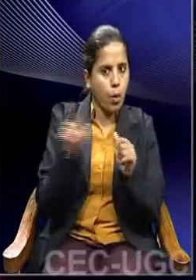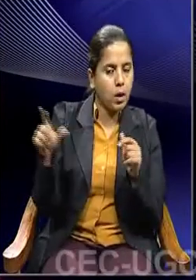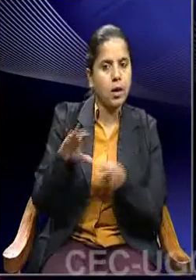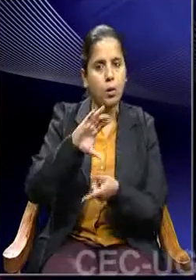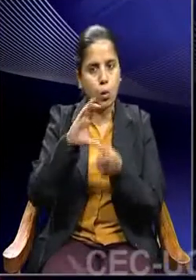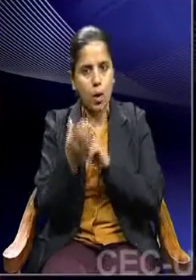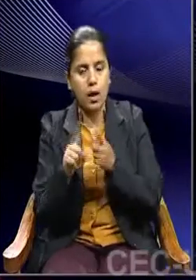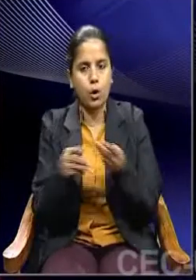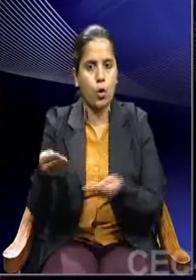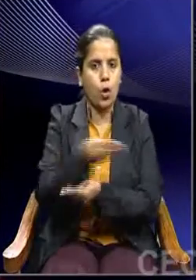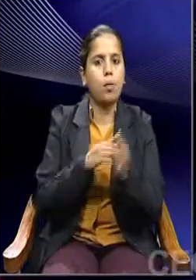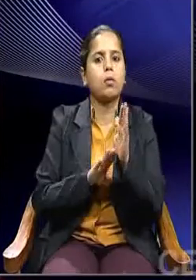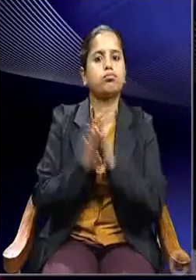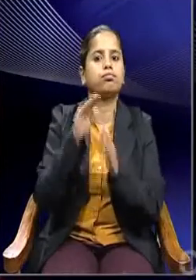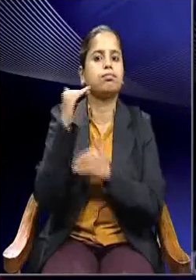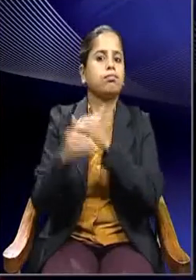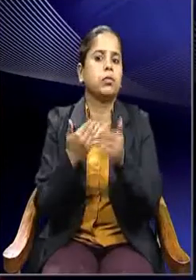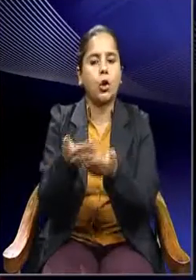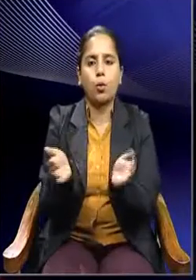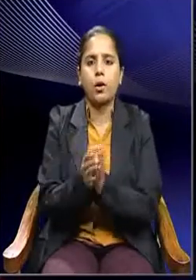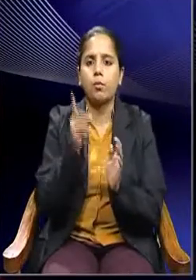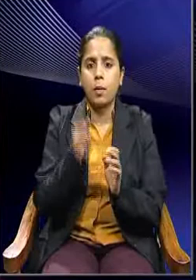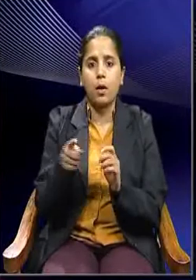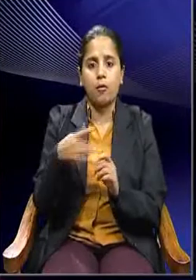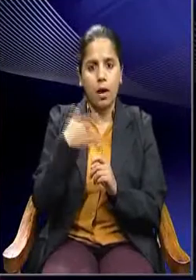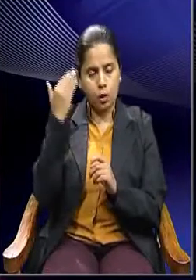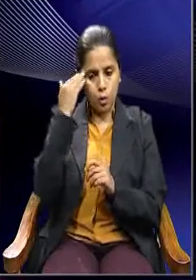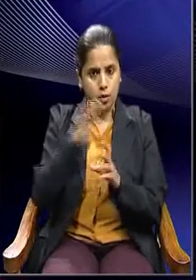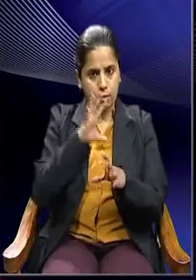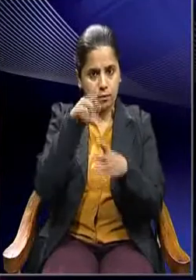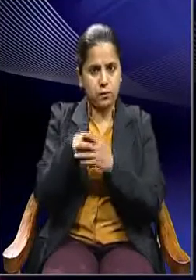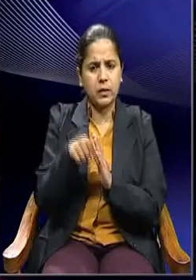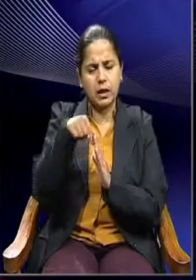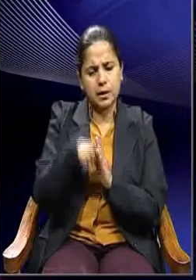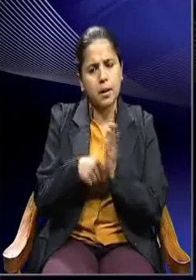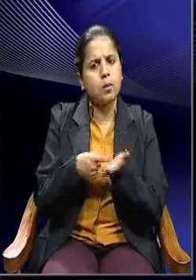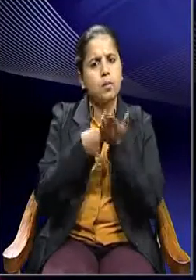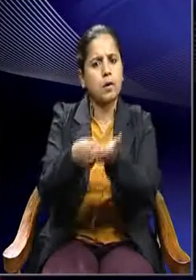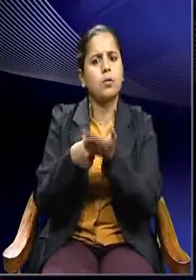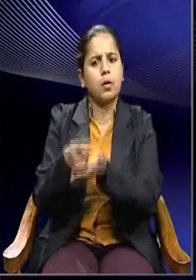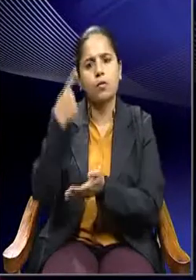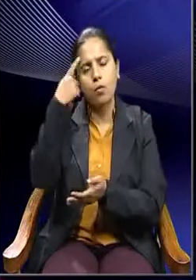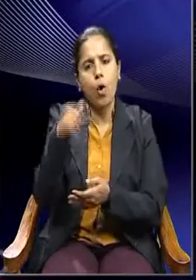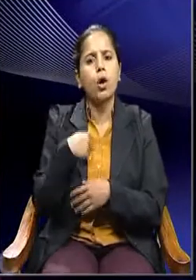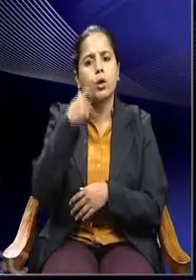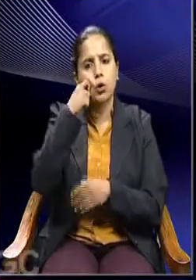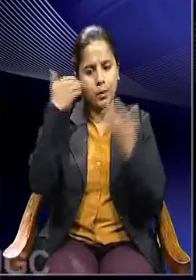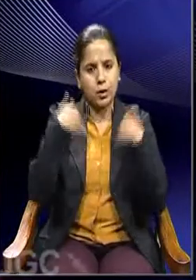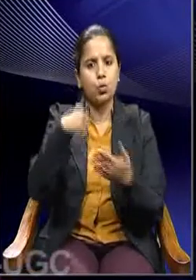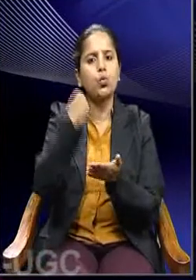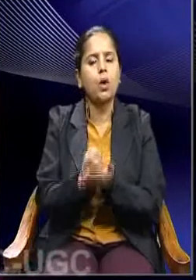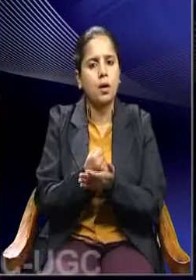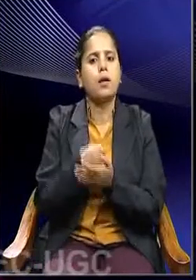of the community, as well as to inculcate deep respect for human rights and